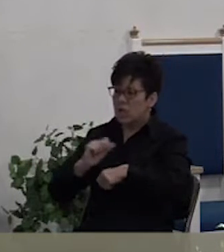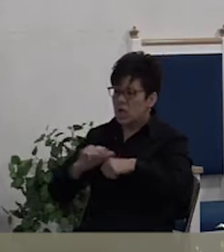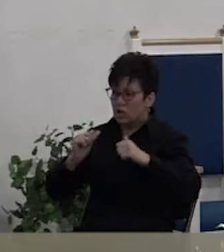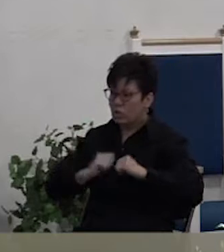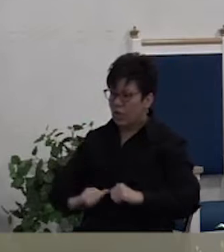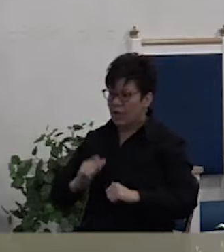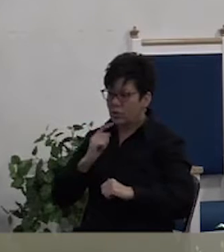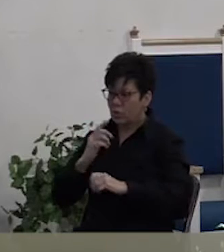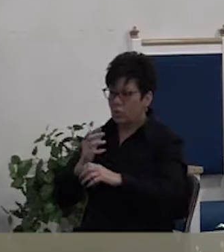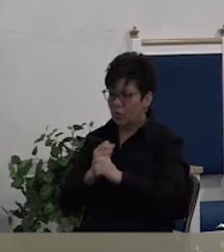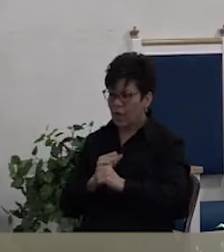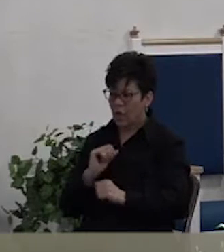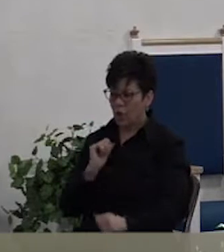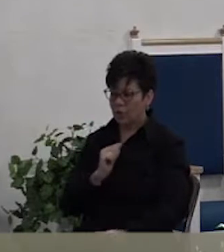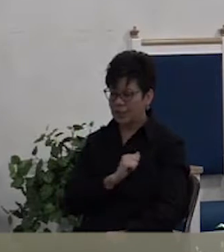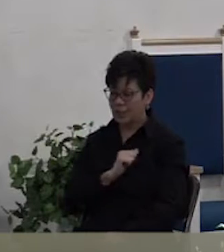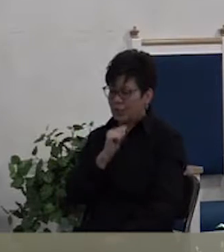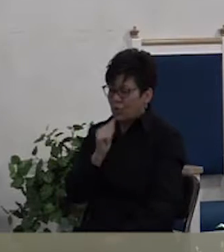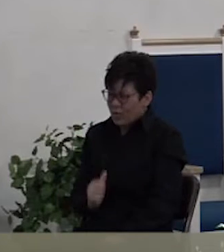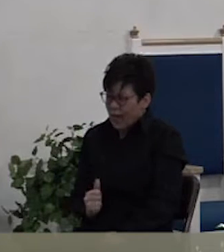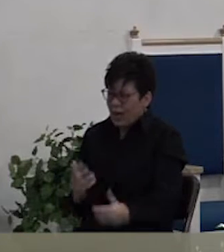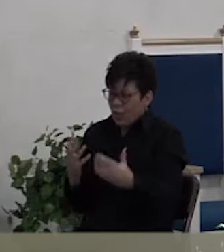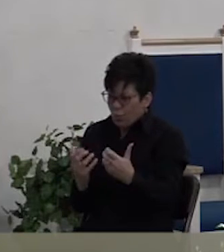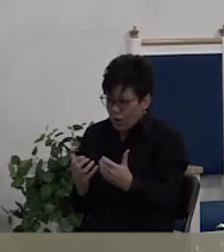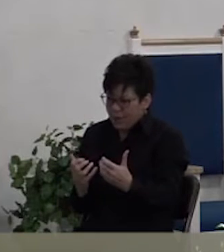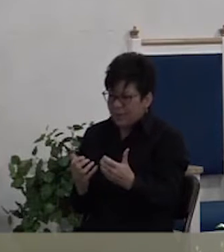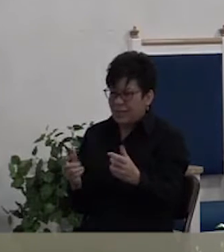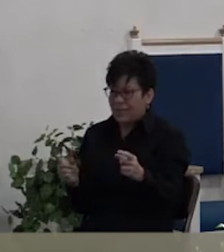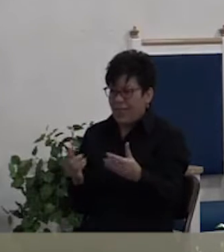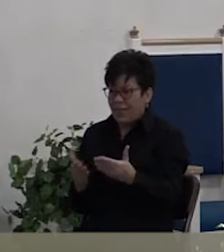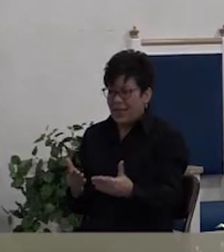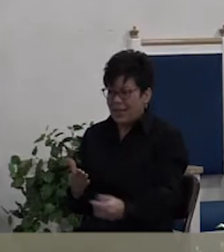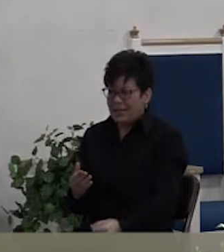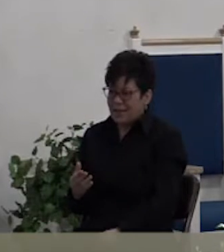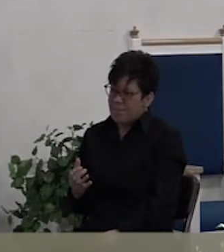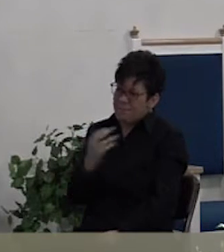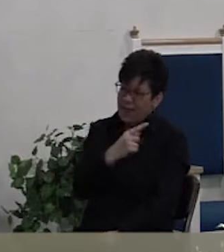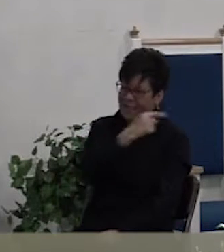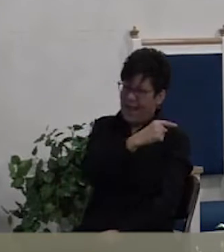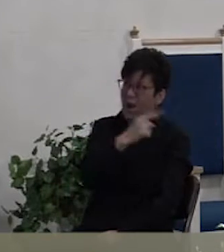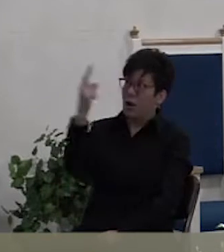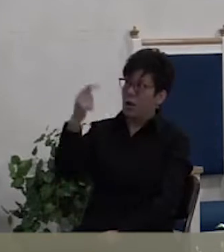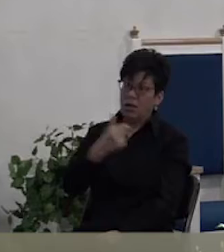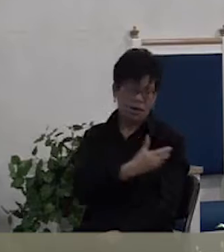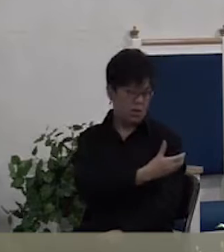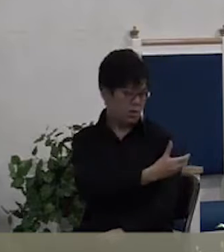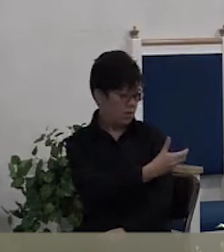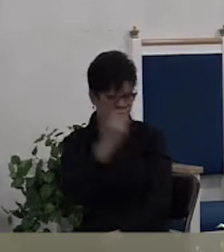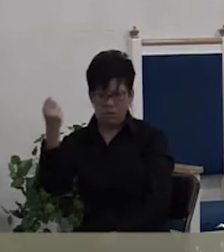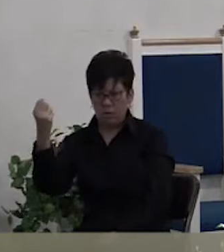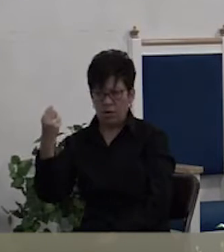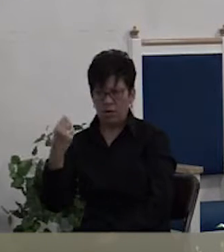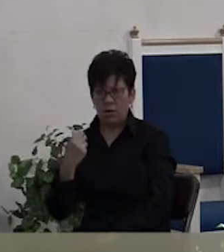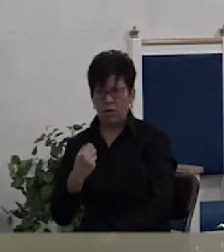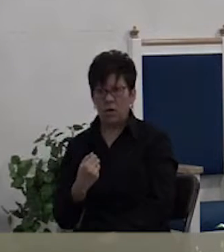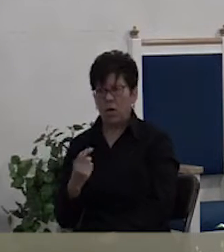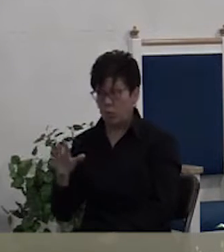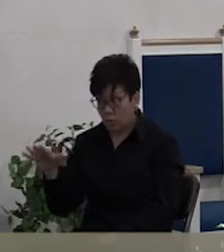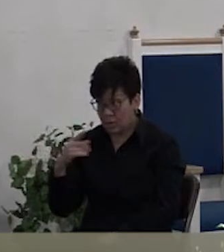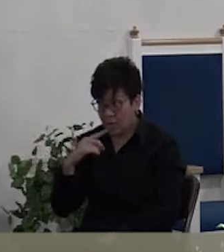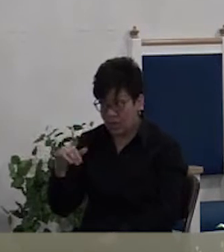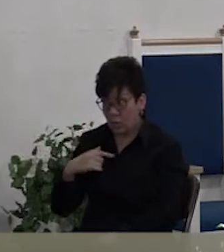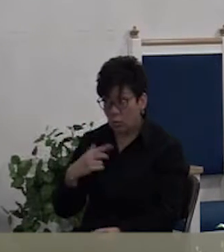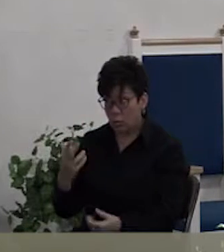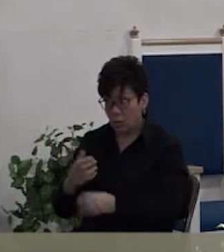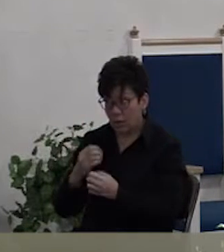to get ourselves to not want the things that God brought us out of. Now, I'm saying it that way because I want people to understand that when you get the